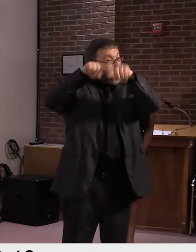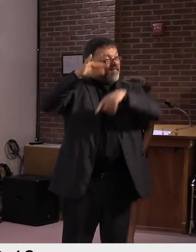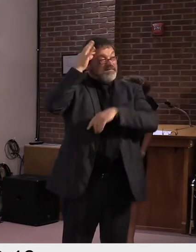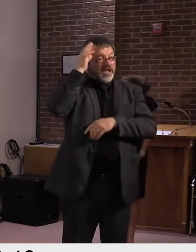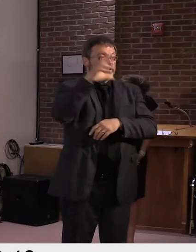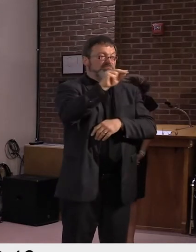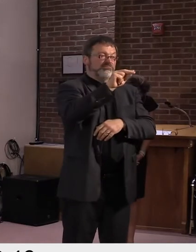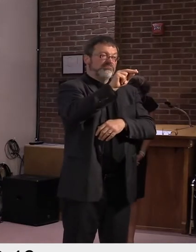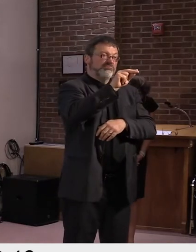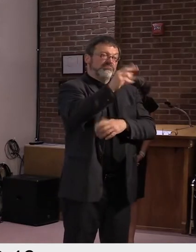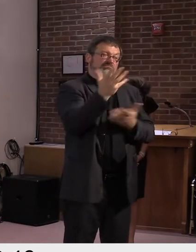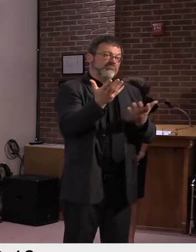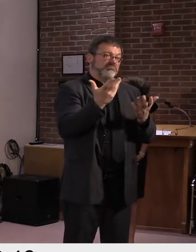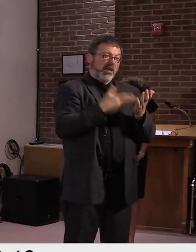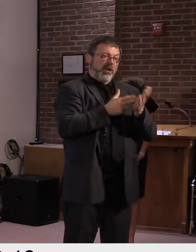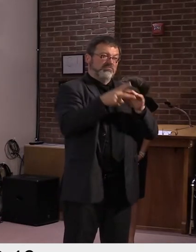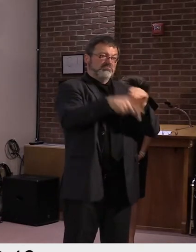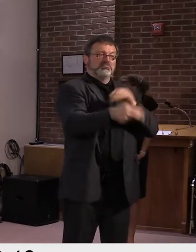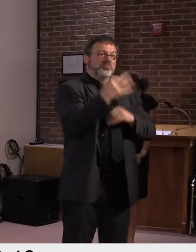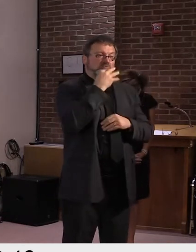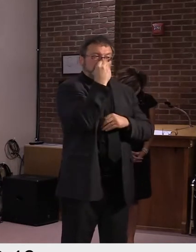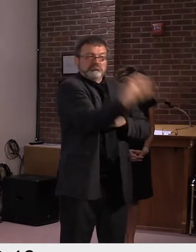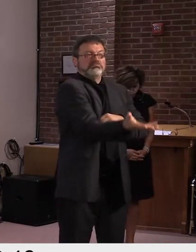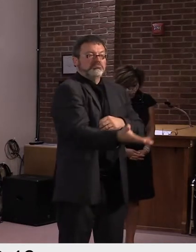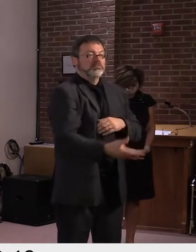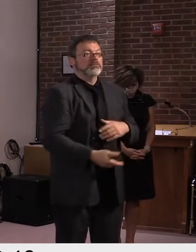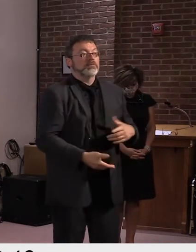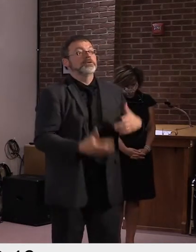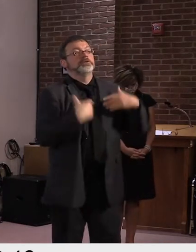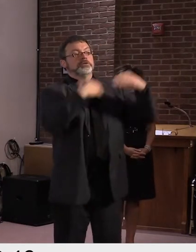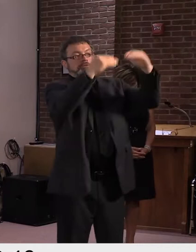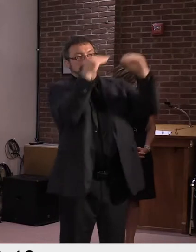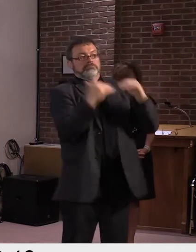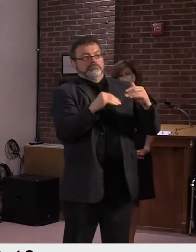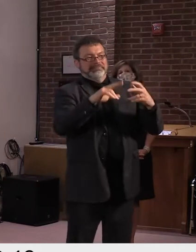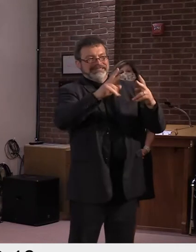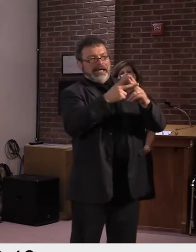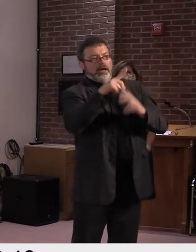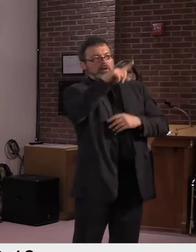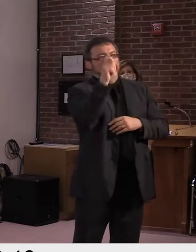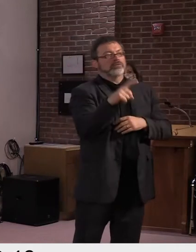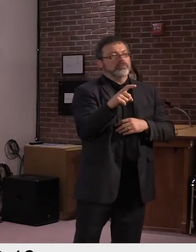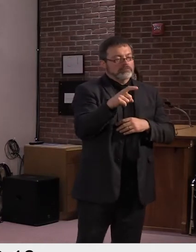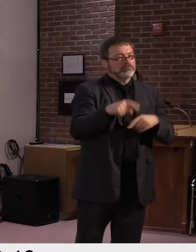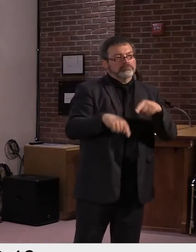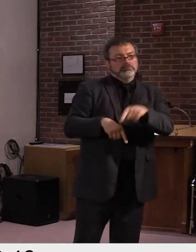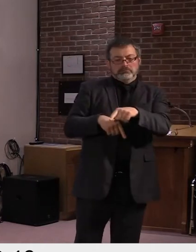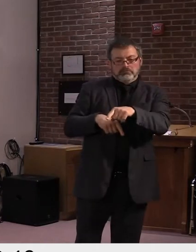I do. This one is more of a health statistics question, so this might be more for Dr. Levine.